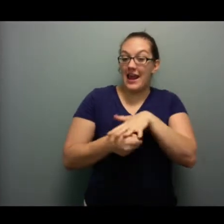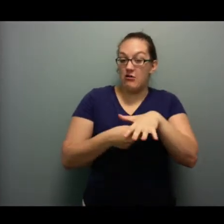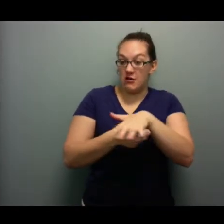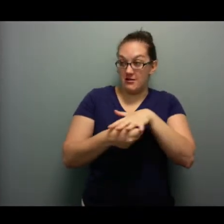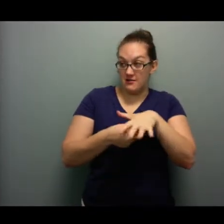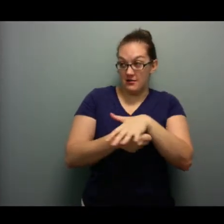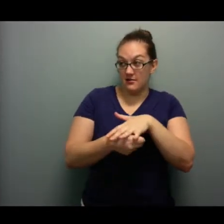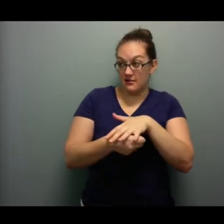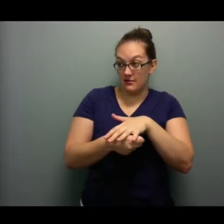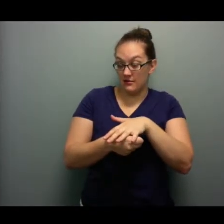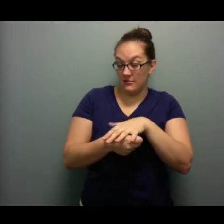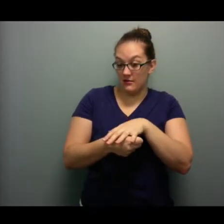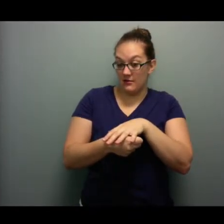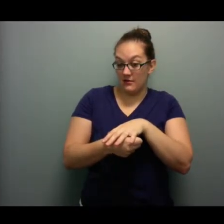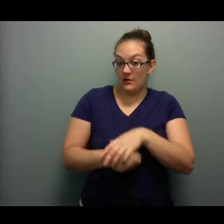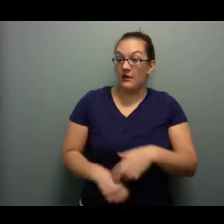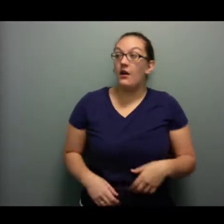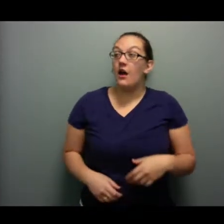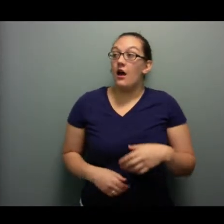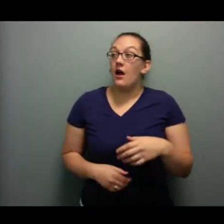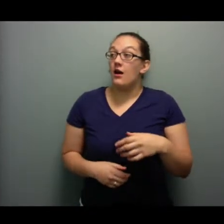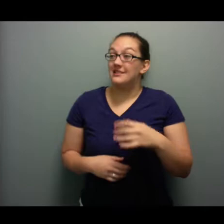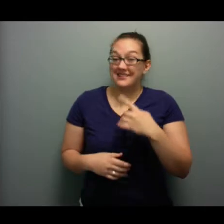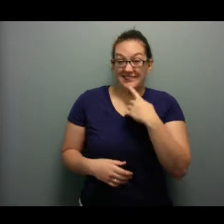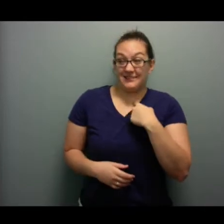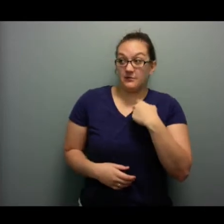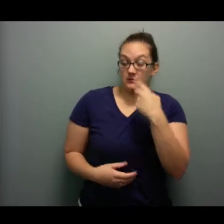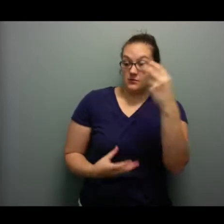a picture that justifies your answer.